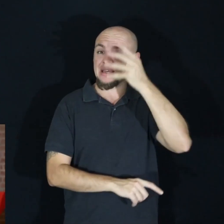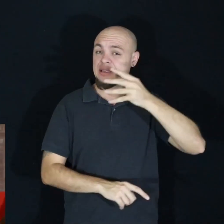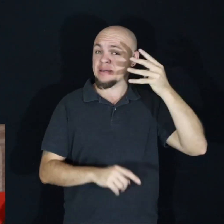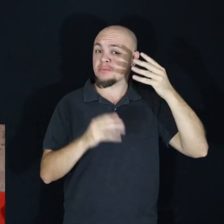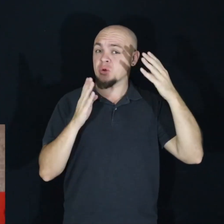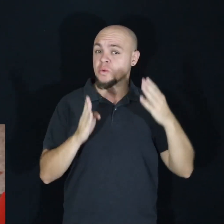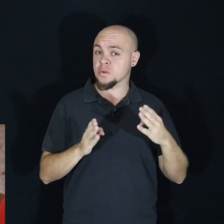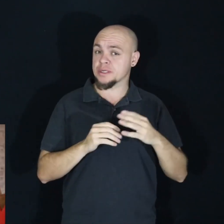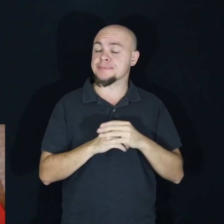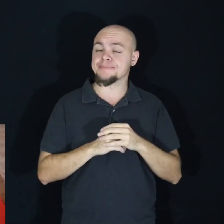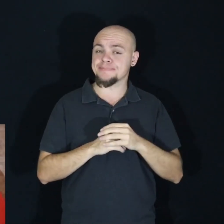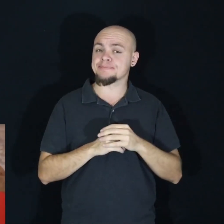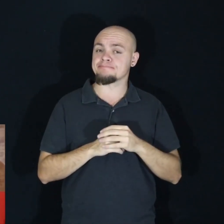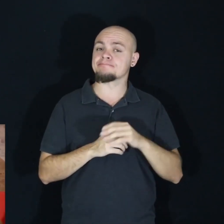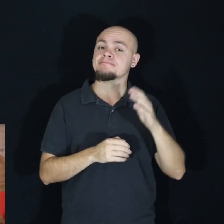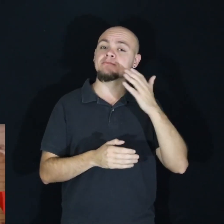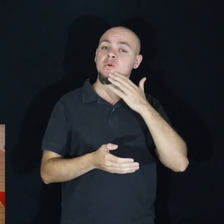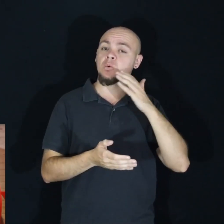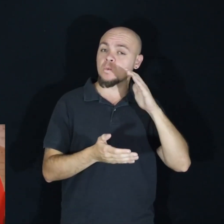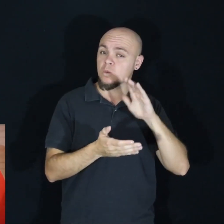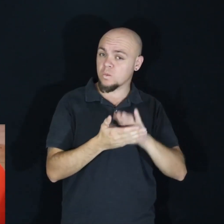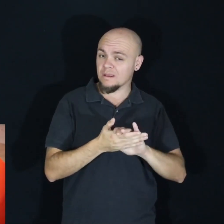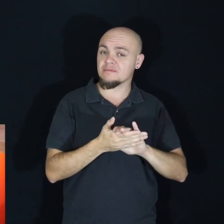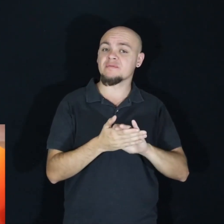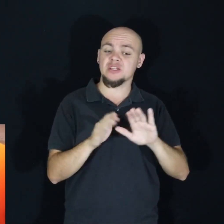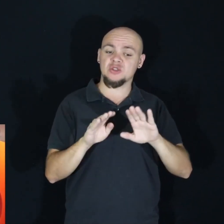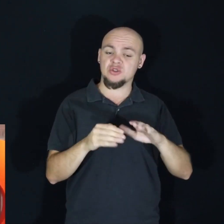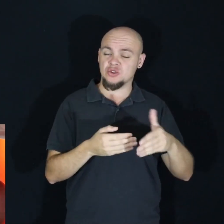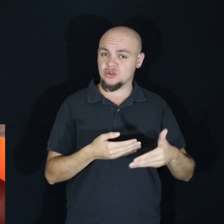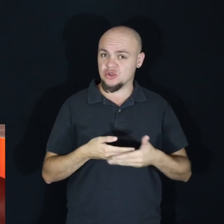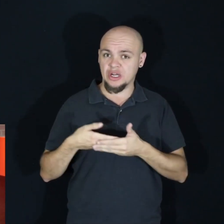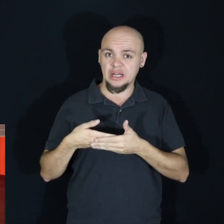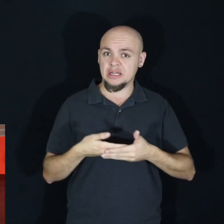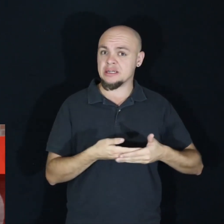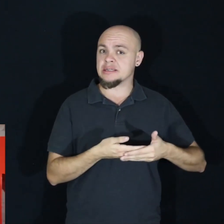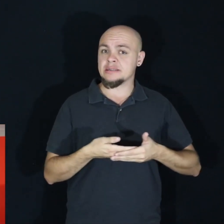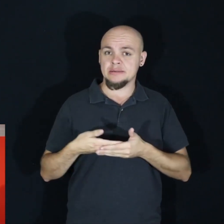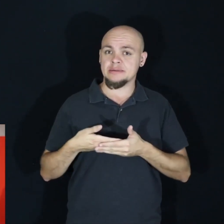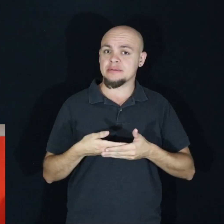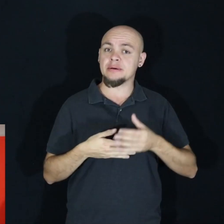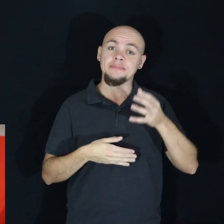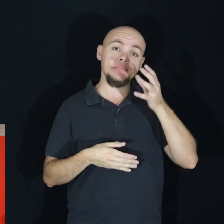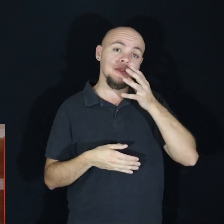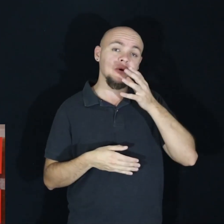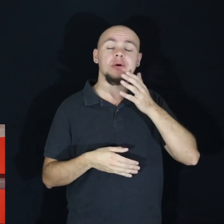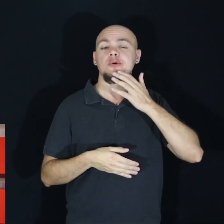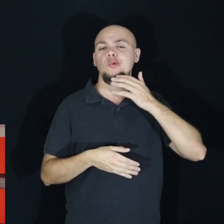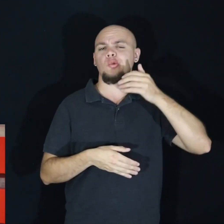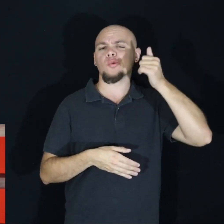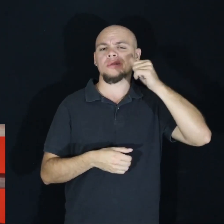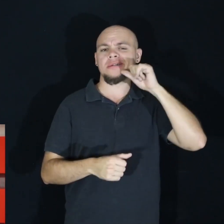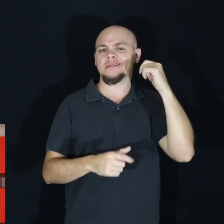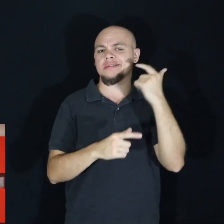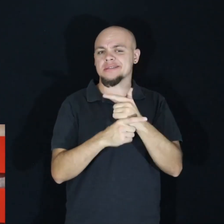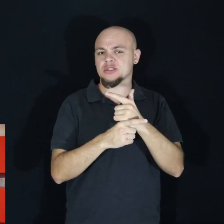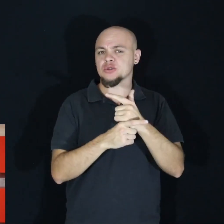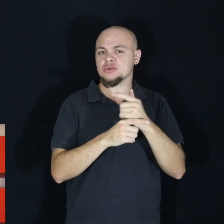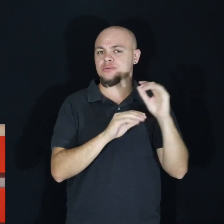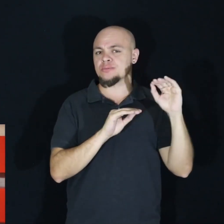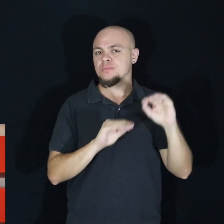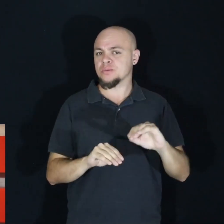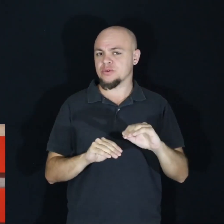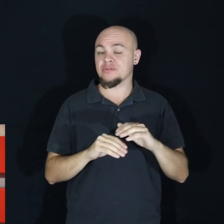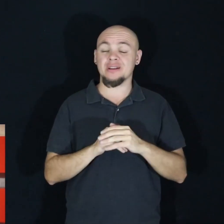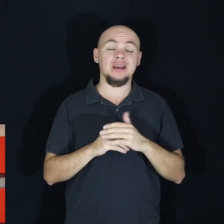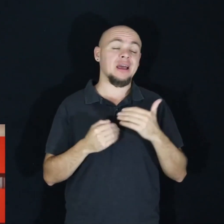My father was an immigrant with a wife and child. My father was an immigrant with my mother and my older sister. My father was an immigrant who didn't